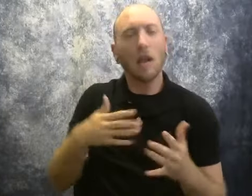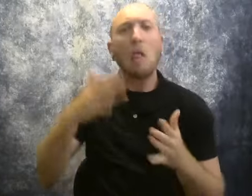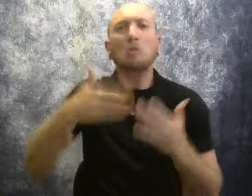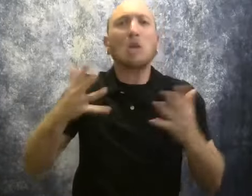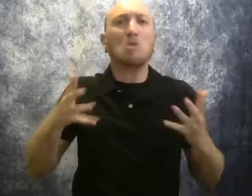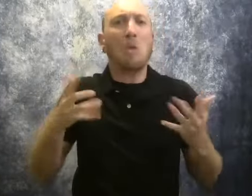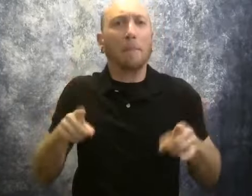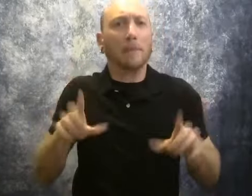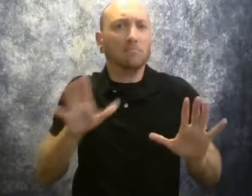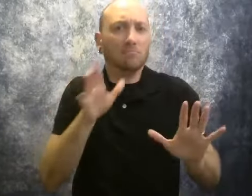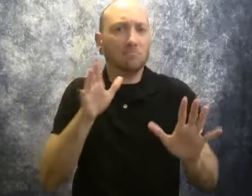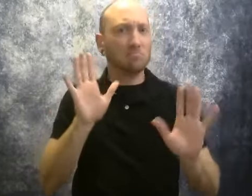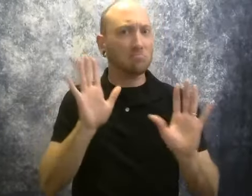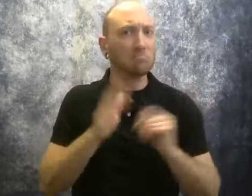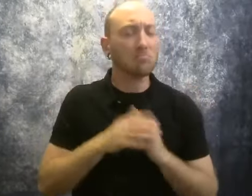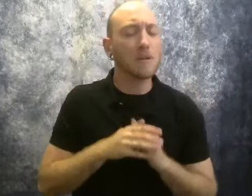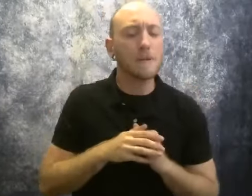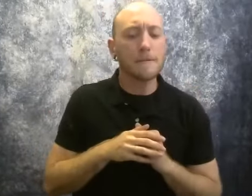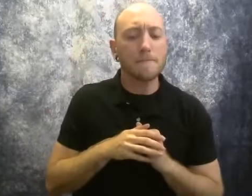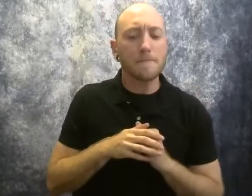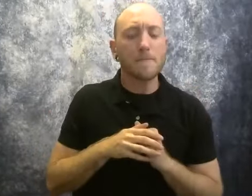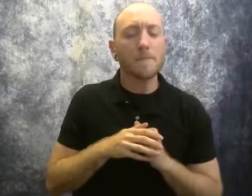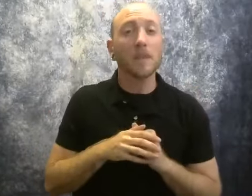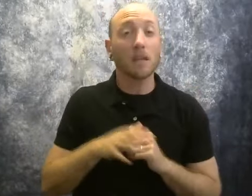end of it as such. We never saw him again, I don't think.